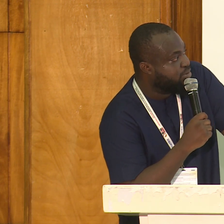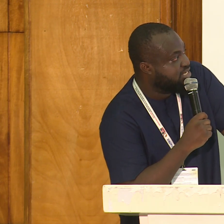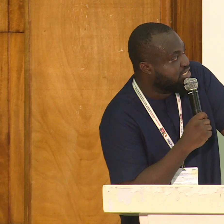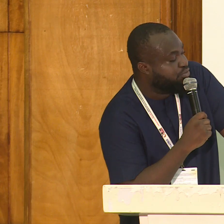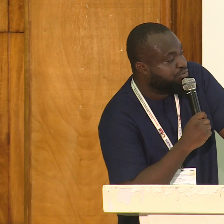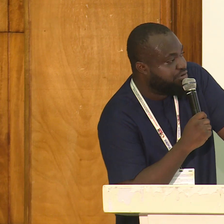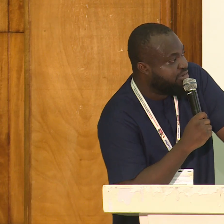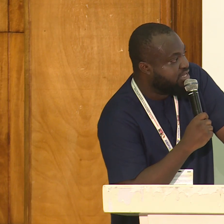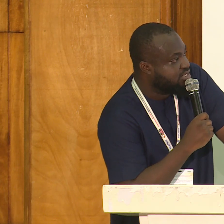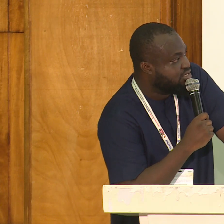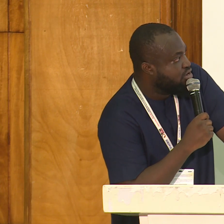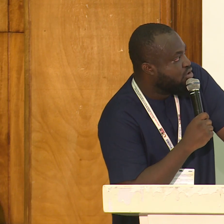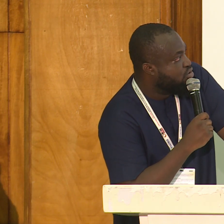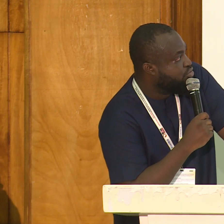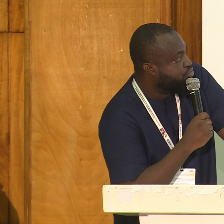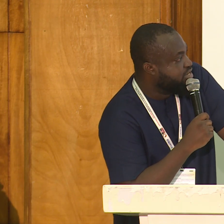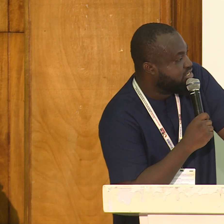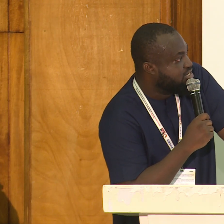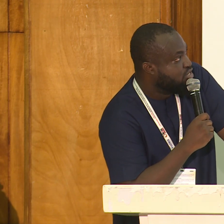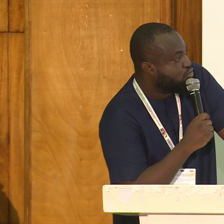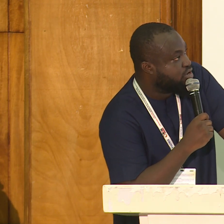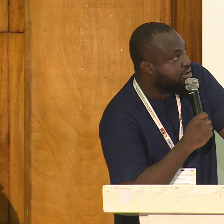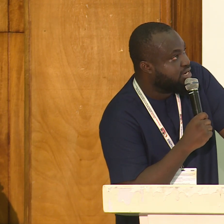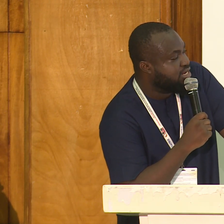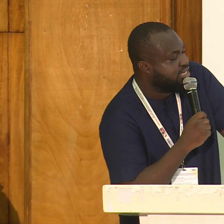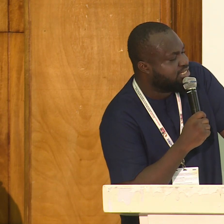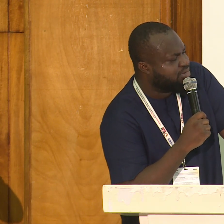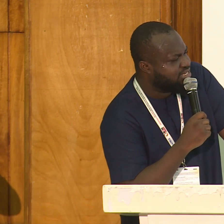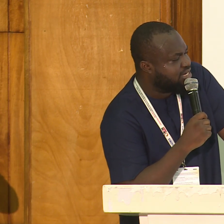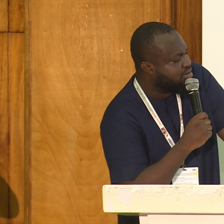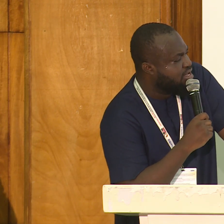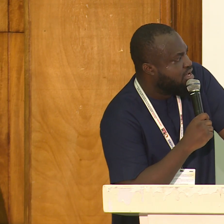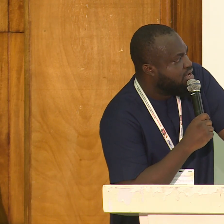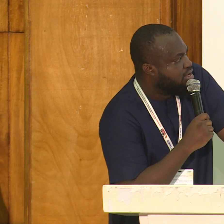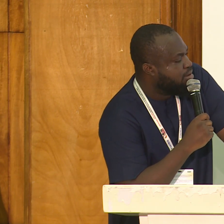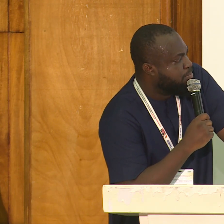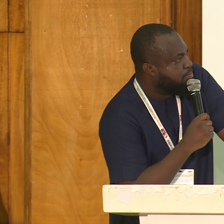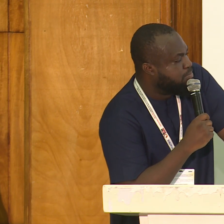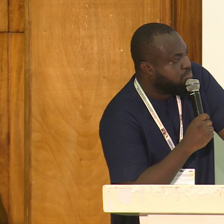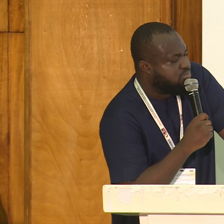target population remains unreached. So currently the estimated